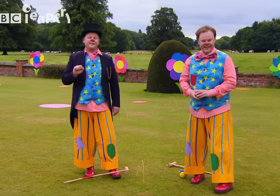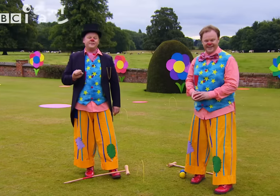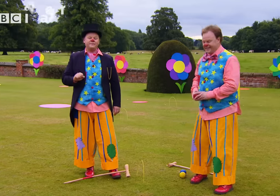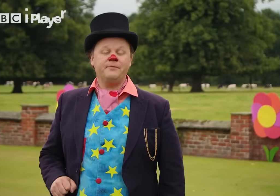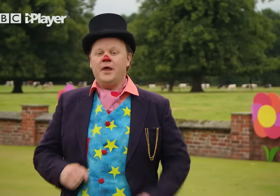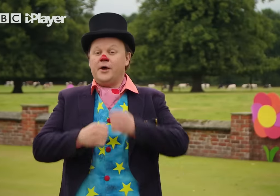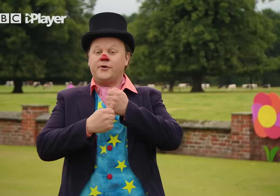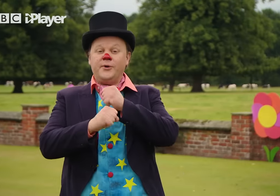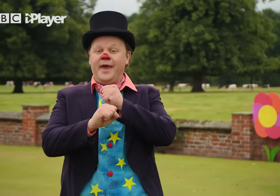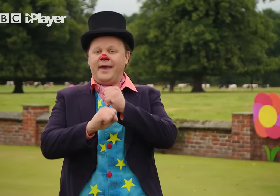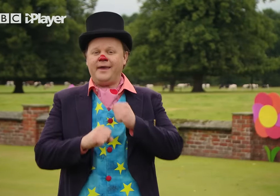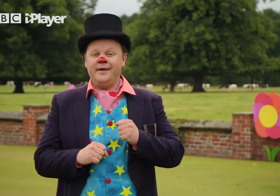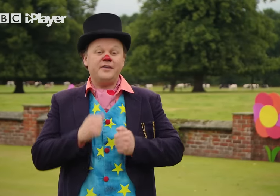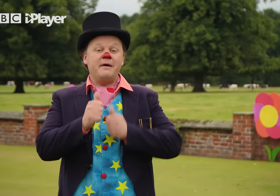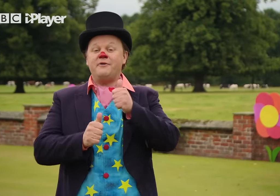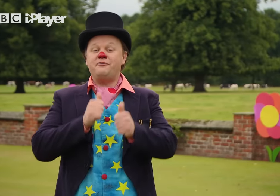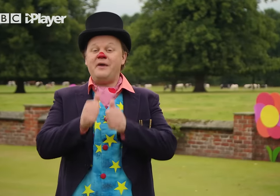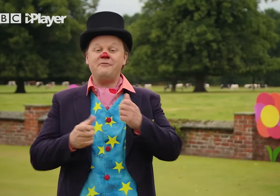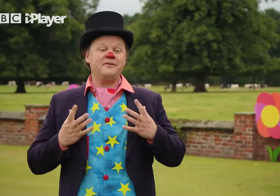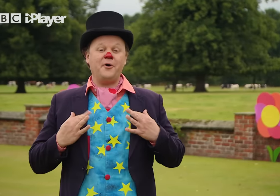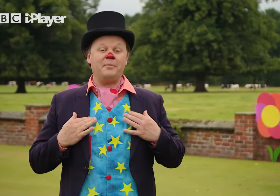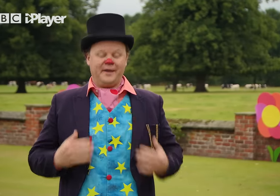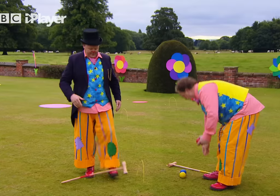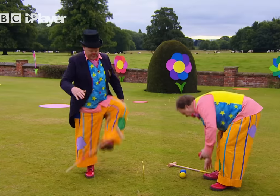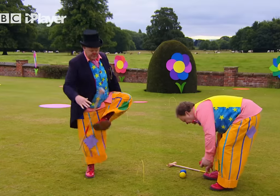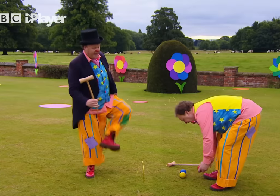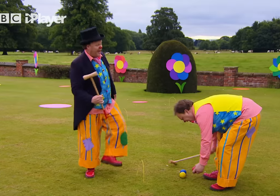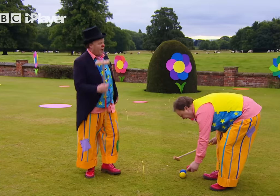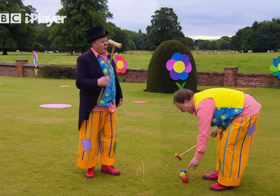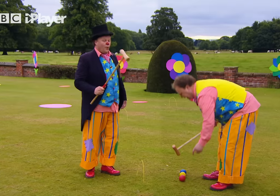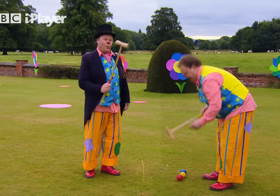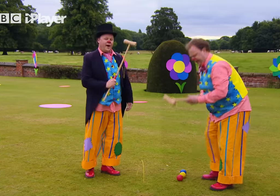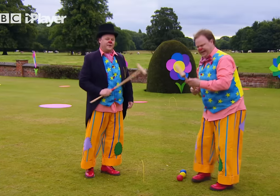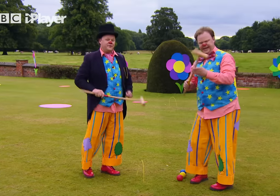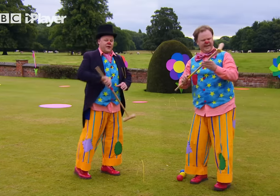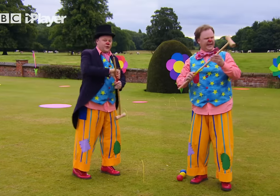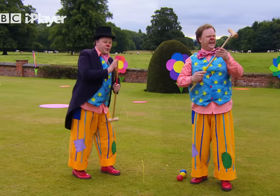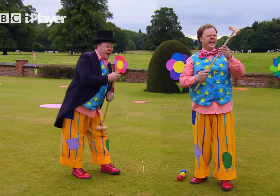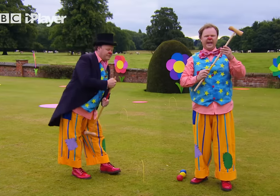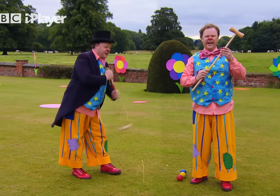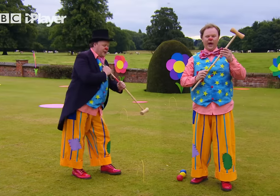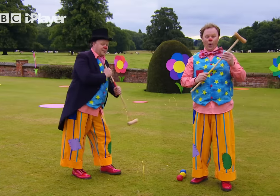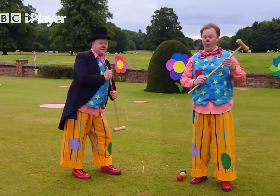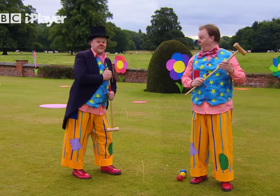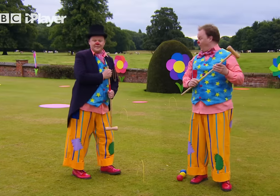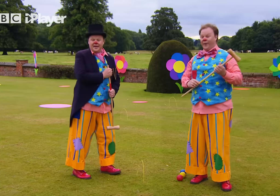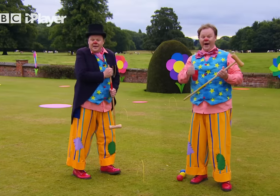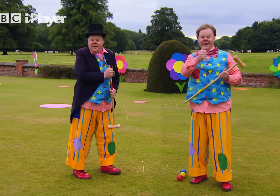Yes, croquet is my favourite hobby. Why don't you have a go, Mr. T?